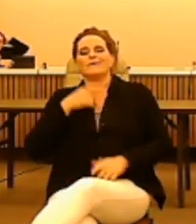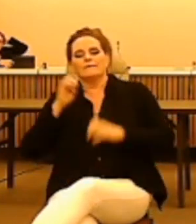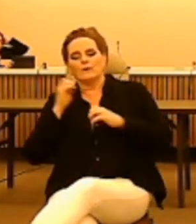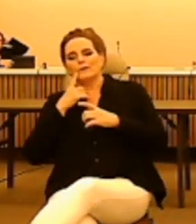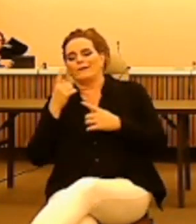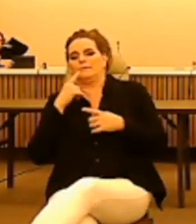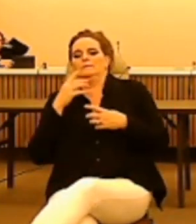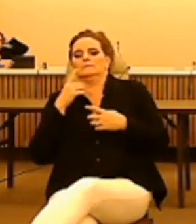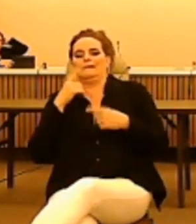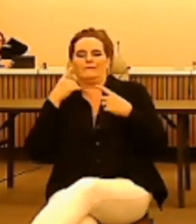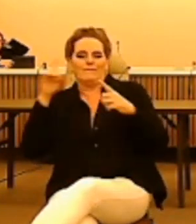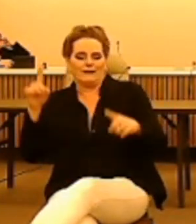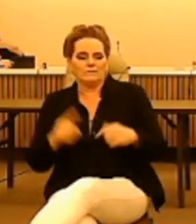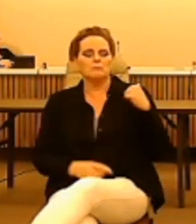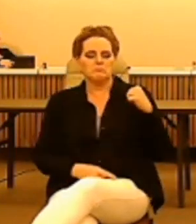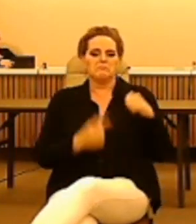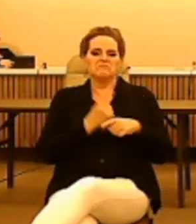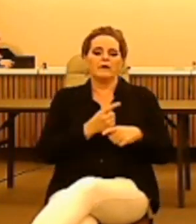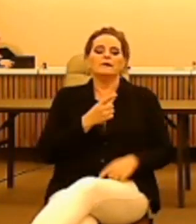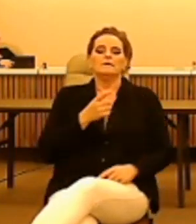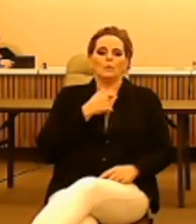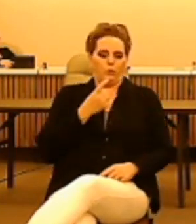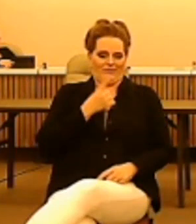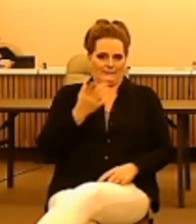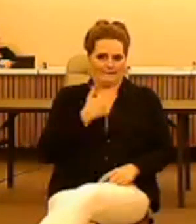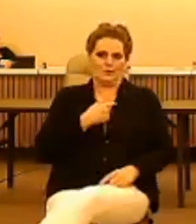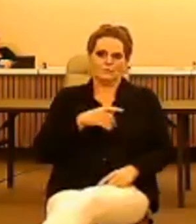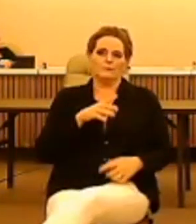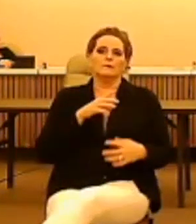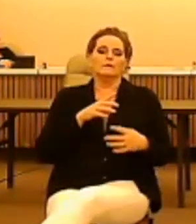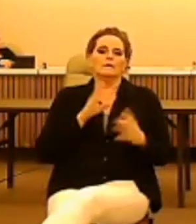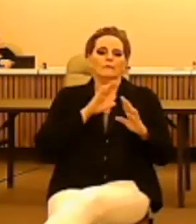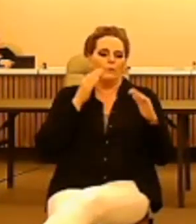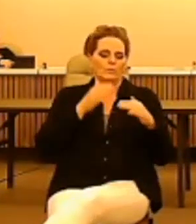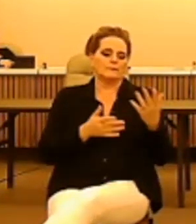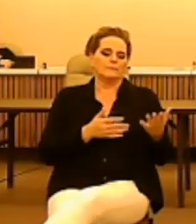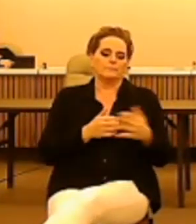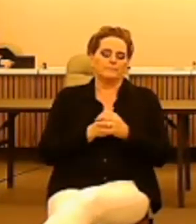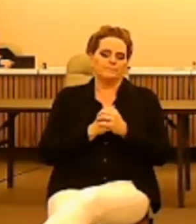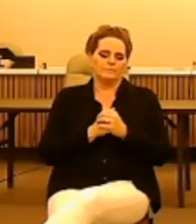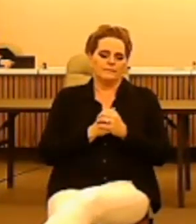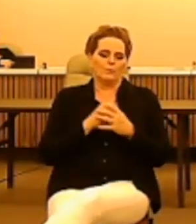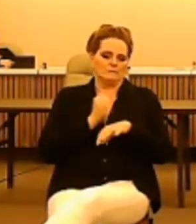that we're going to be working and putting in place, you know,